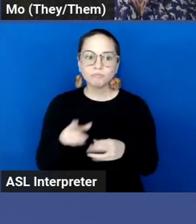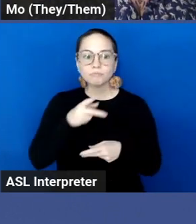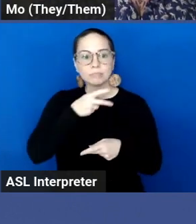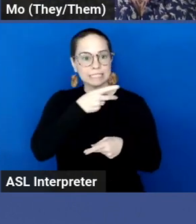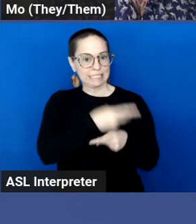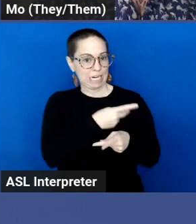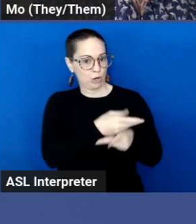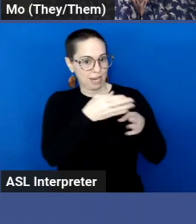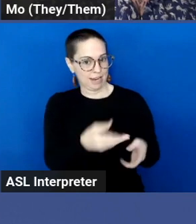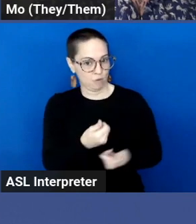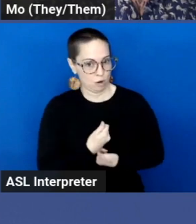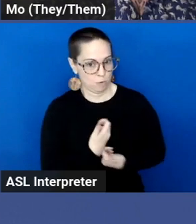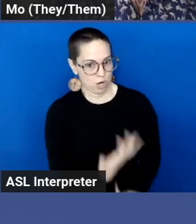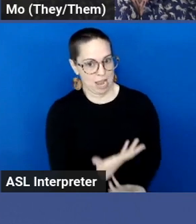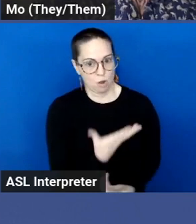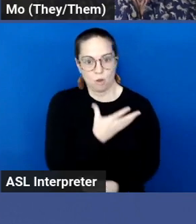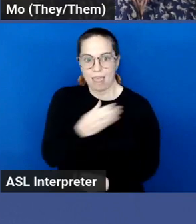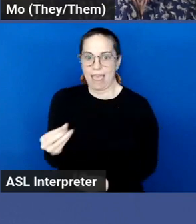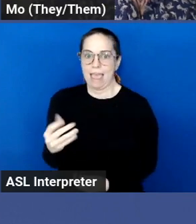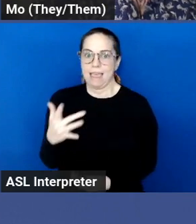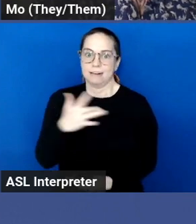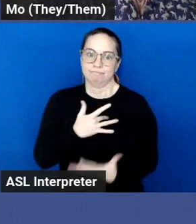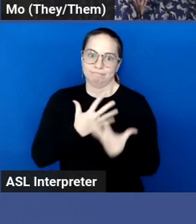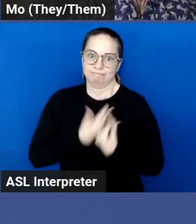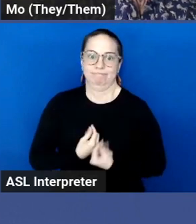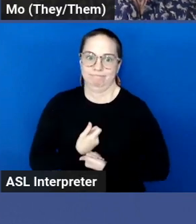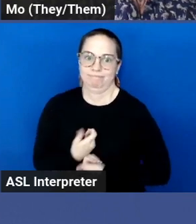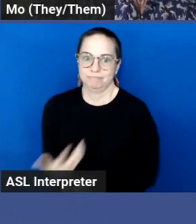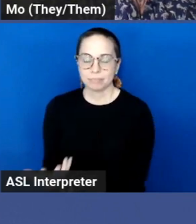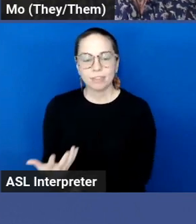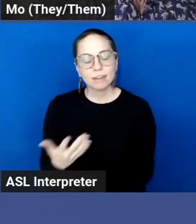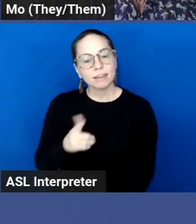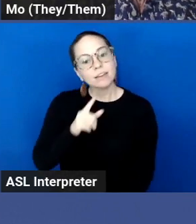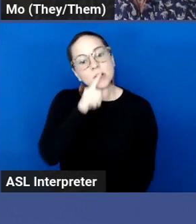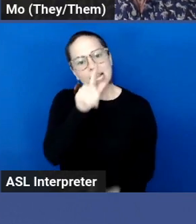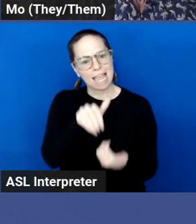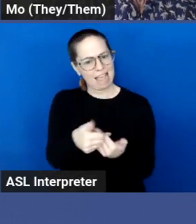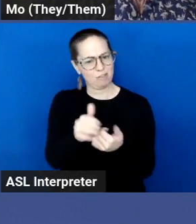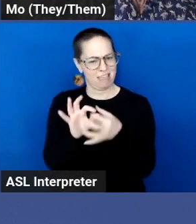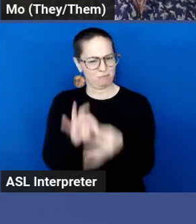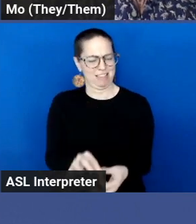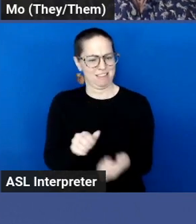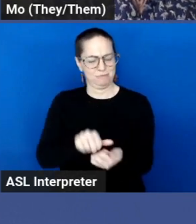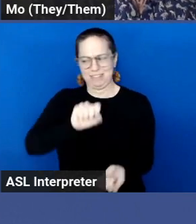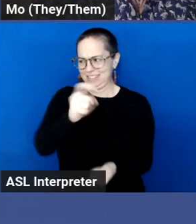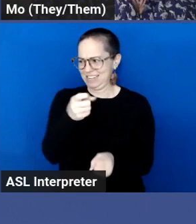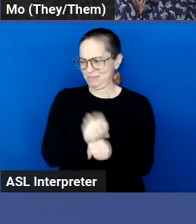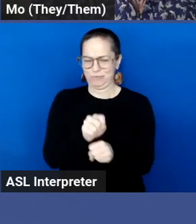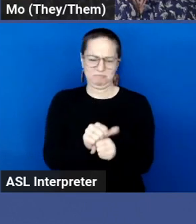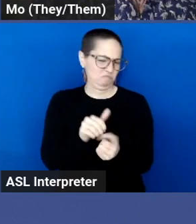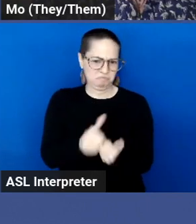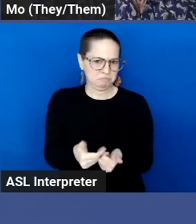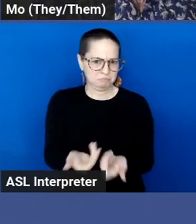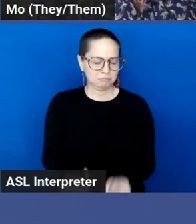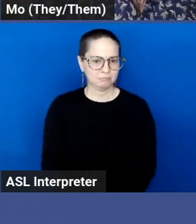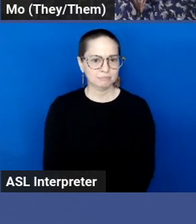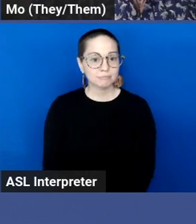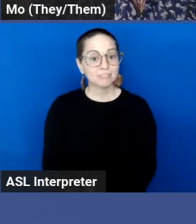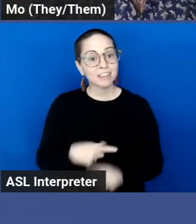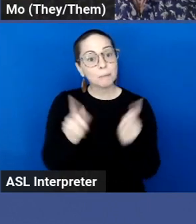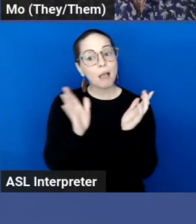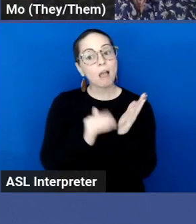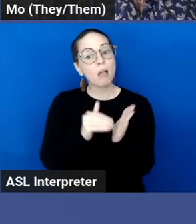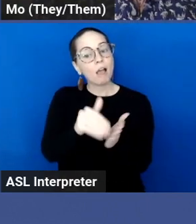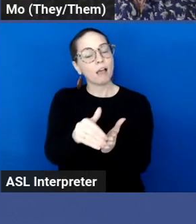burnout versus compassion fatigue. And some of you might question how this relates to sex work, but